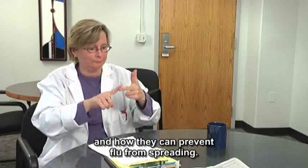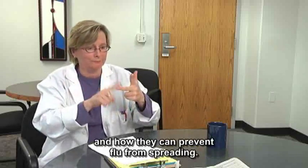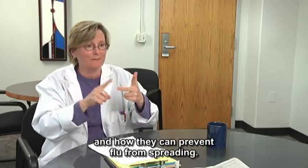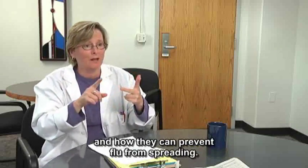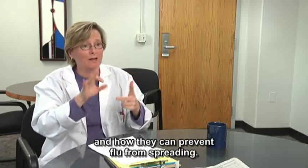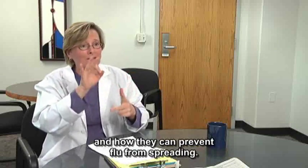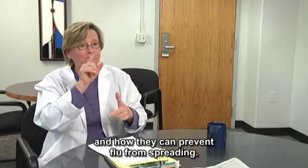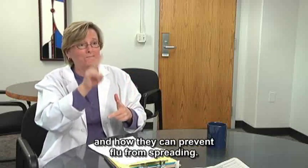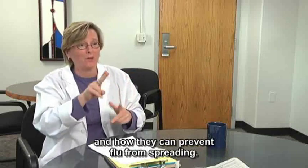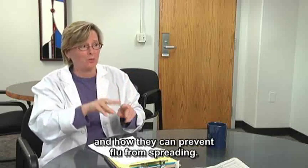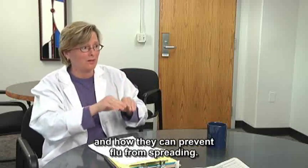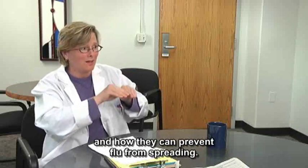prevent the flu from spreading.